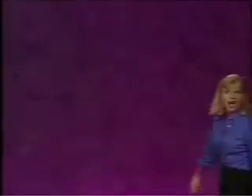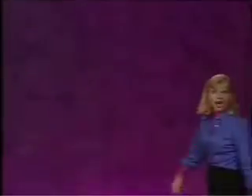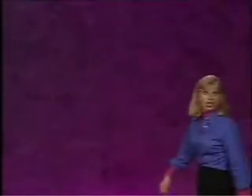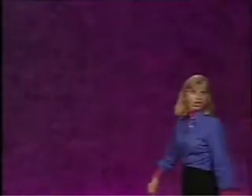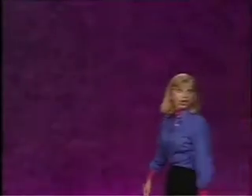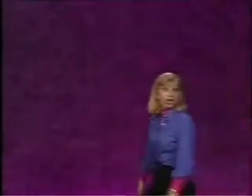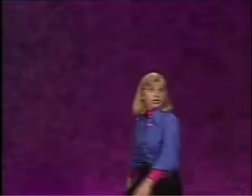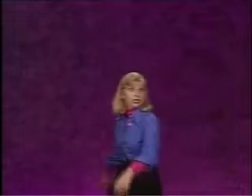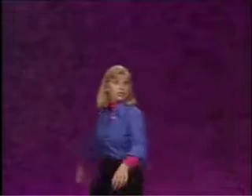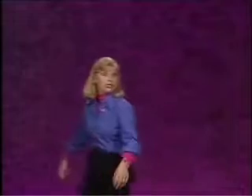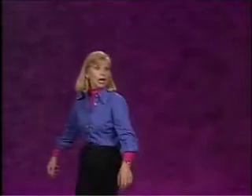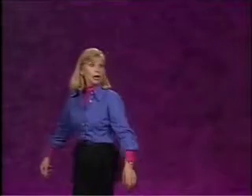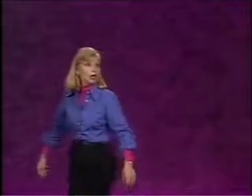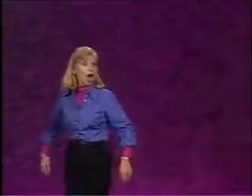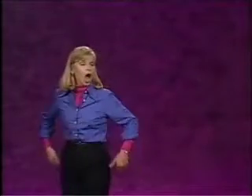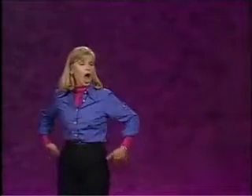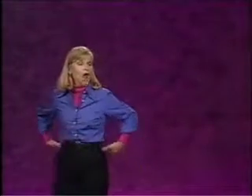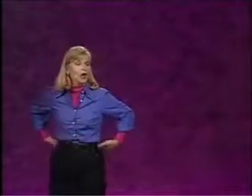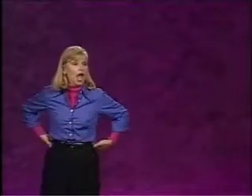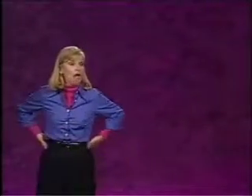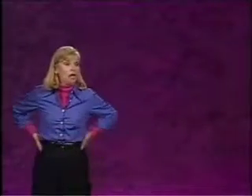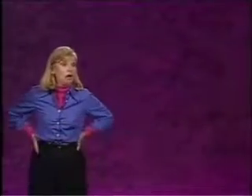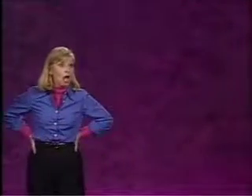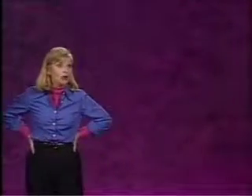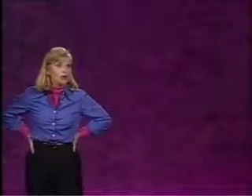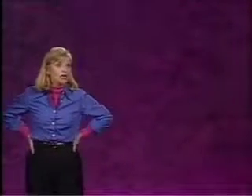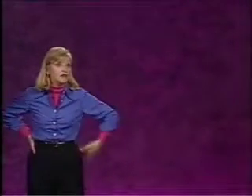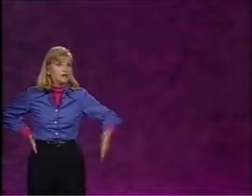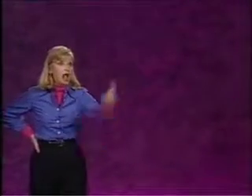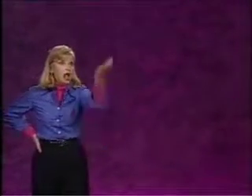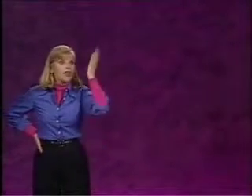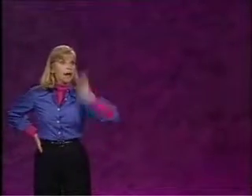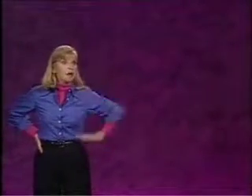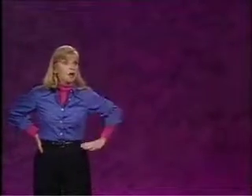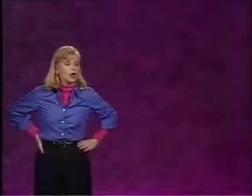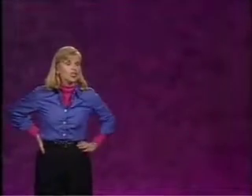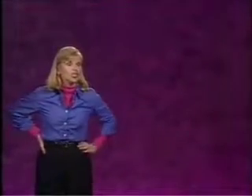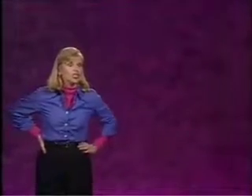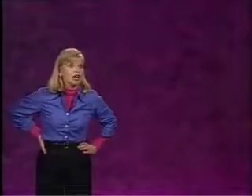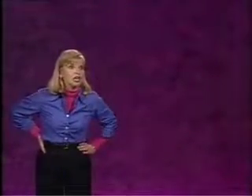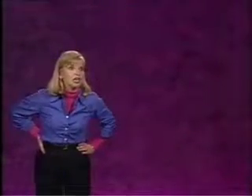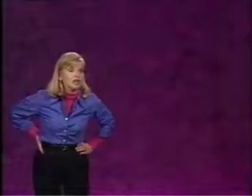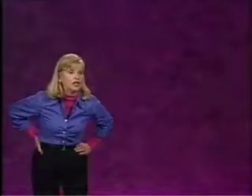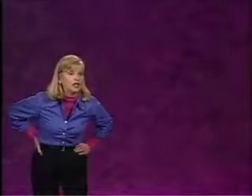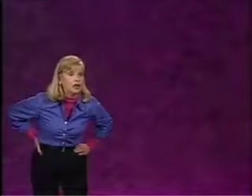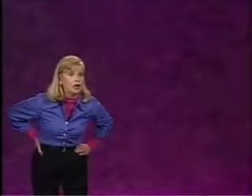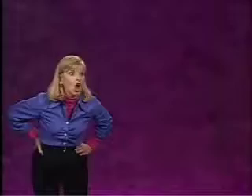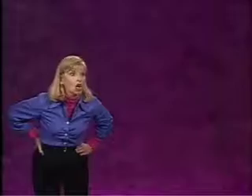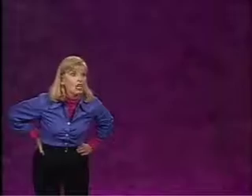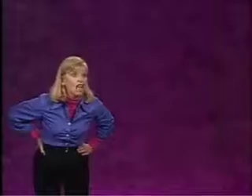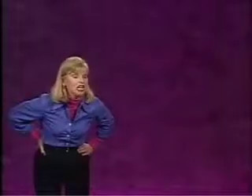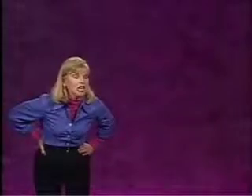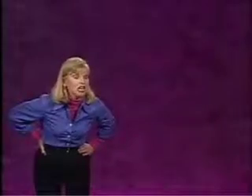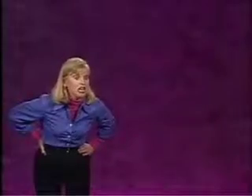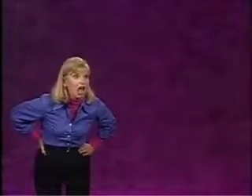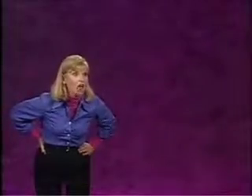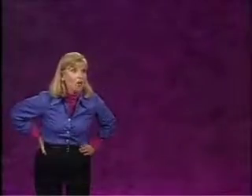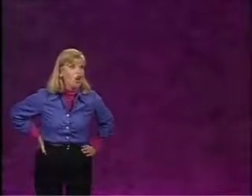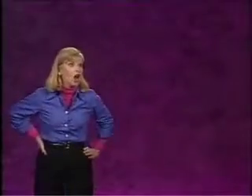My goodness, Daniel. I cannot believe it. That Margaret, she's sunning herself and she's wearing hardly anything at all. Well,